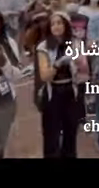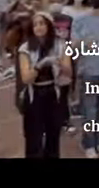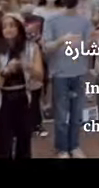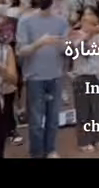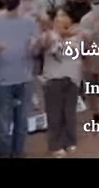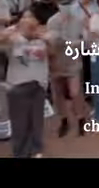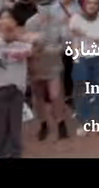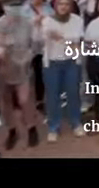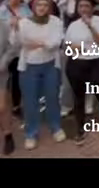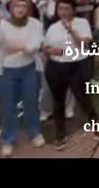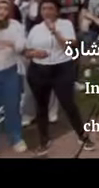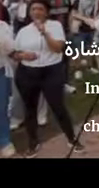From the river to the sea.